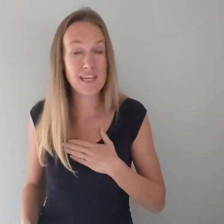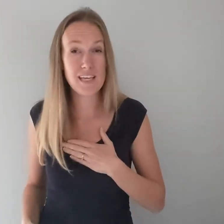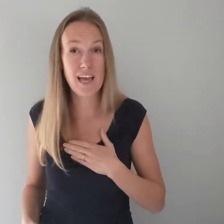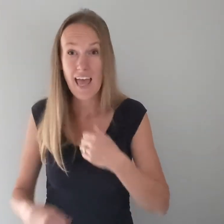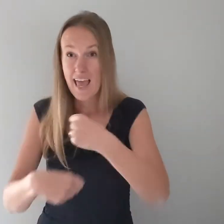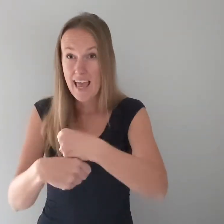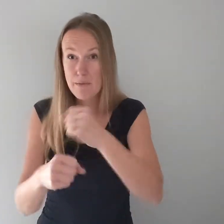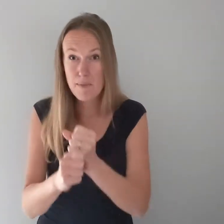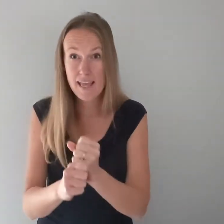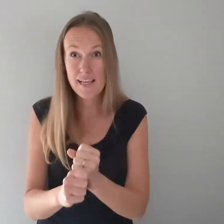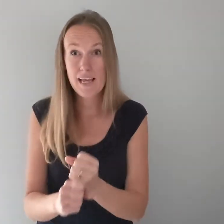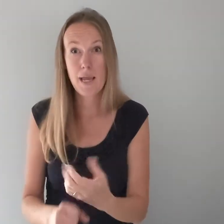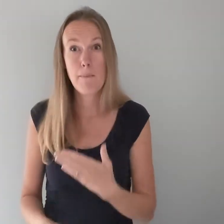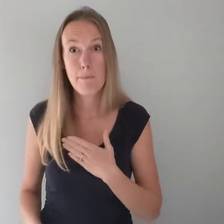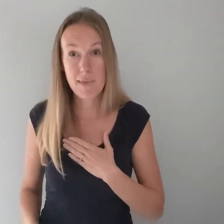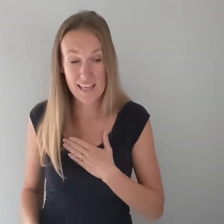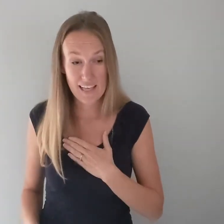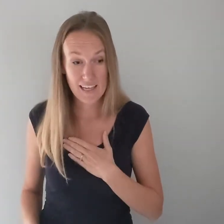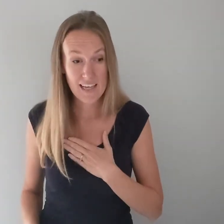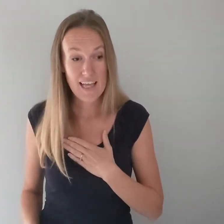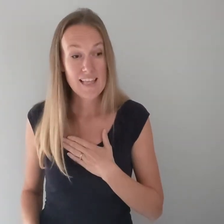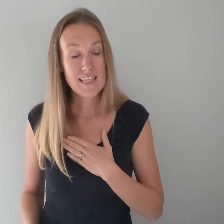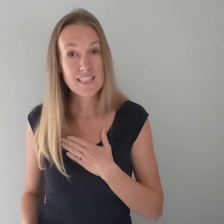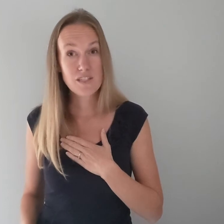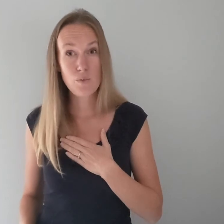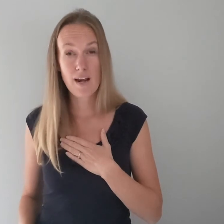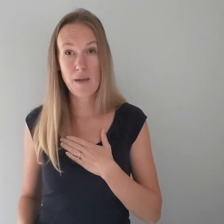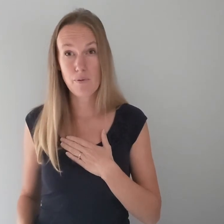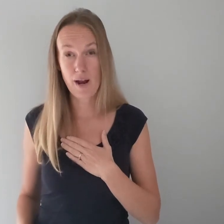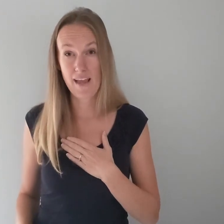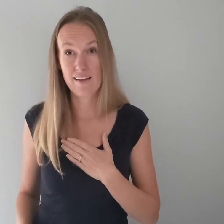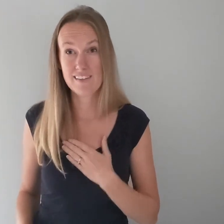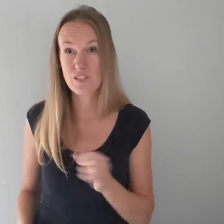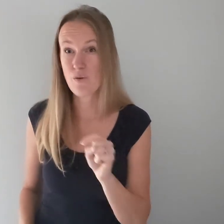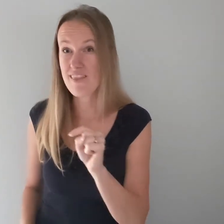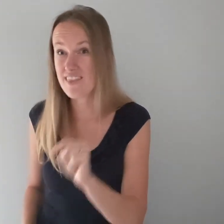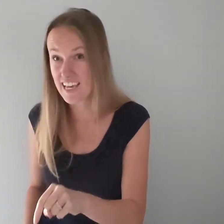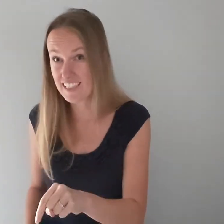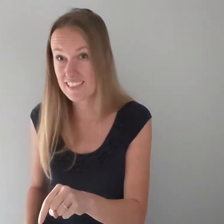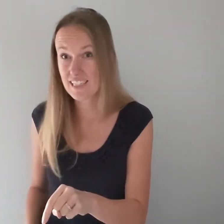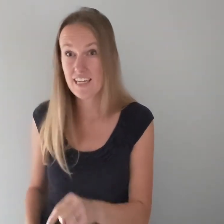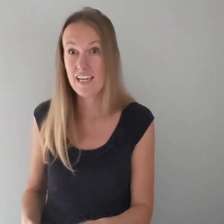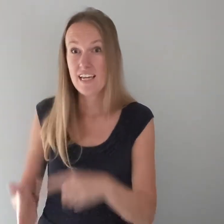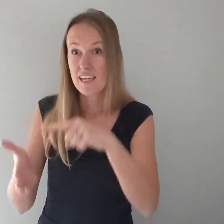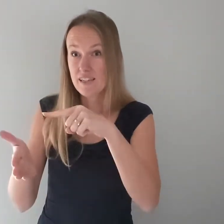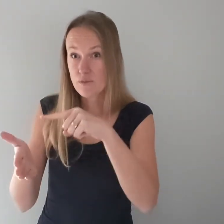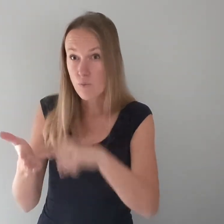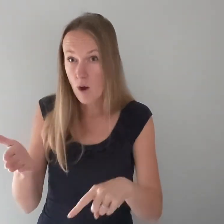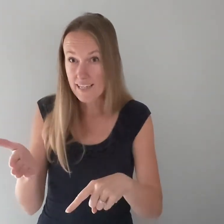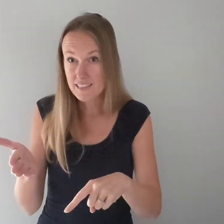me and make me. This is what I pray. So this is what,